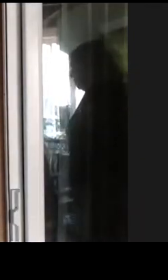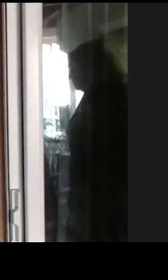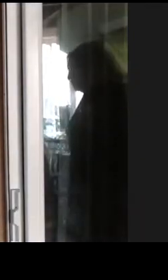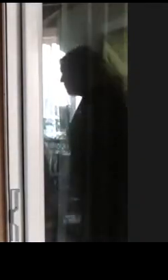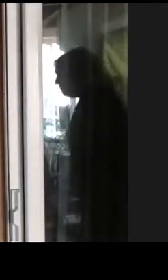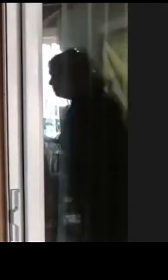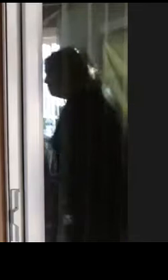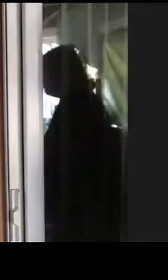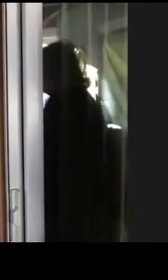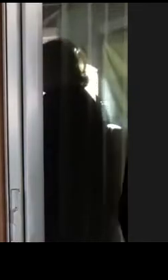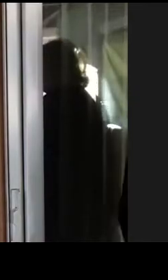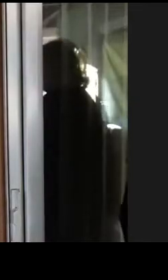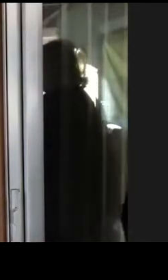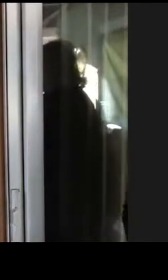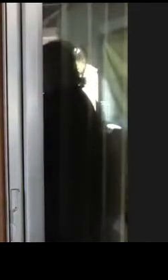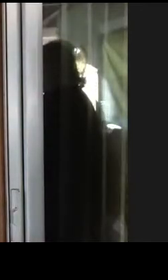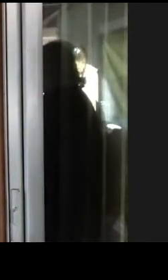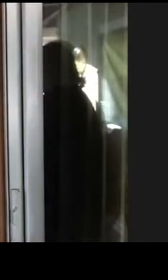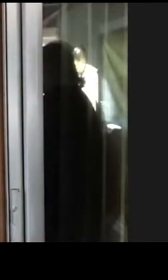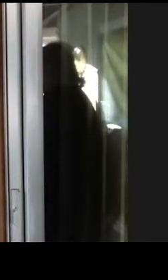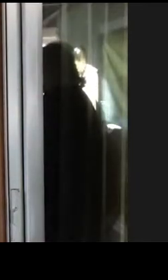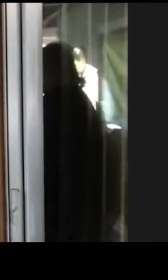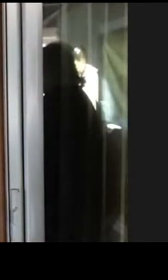All right, 1 more, Dan. Great.